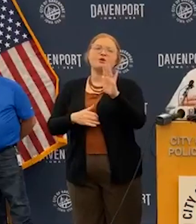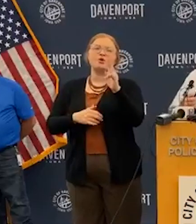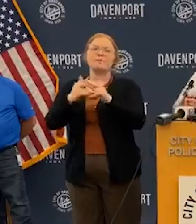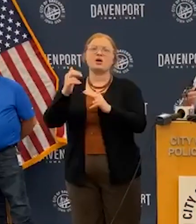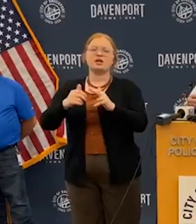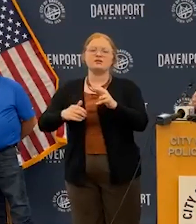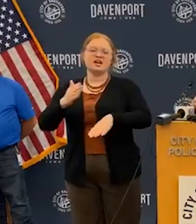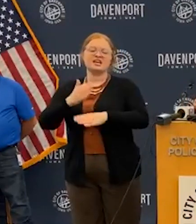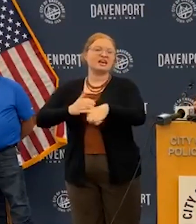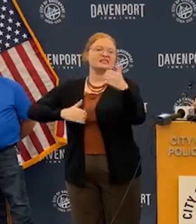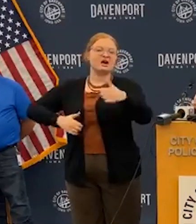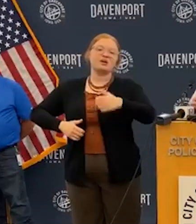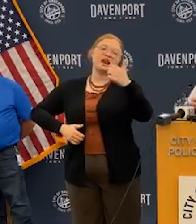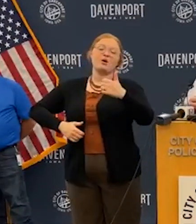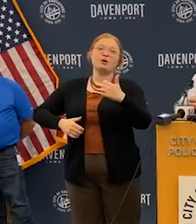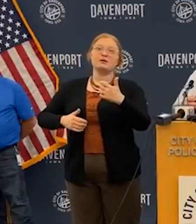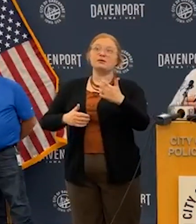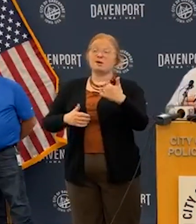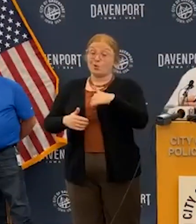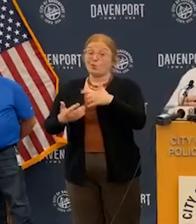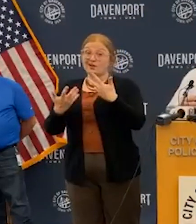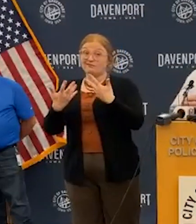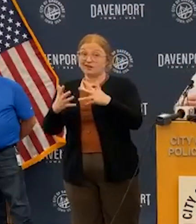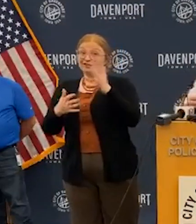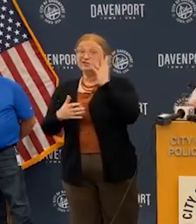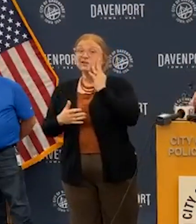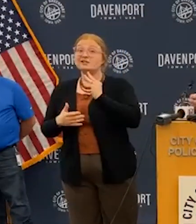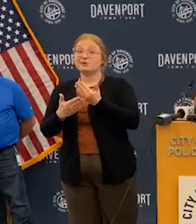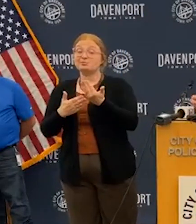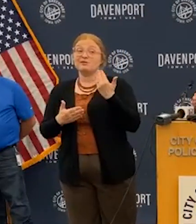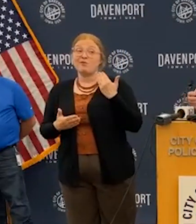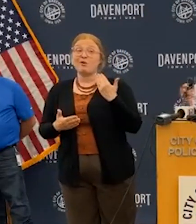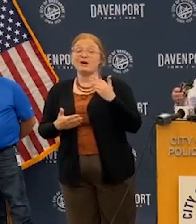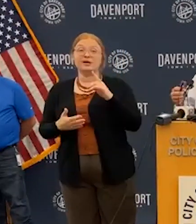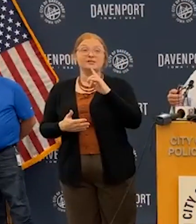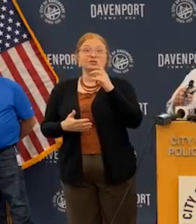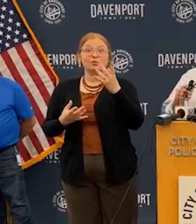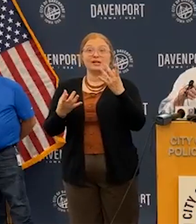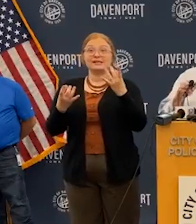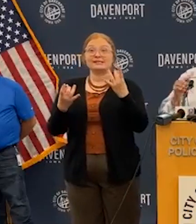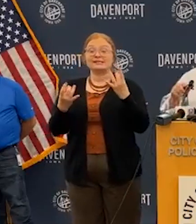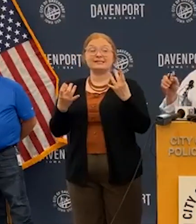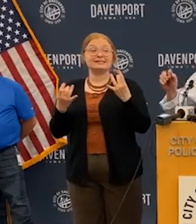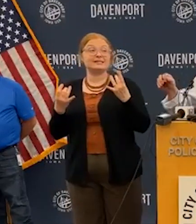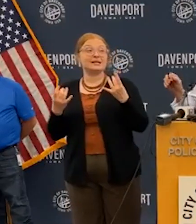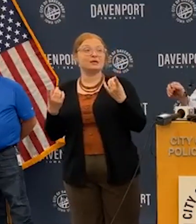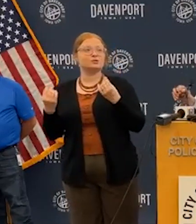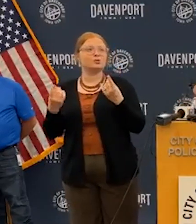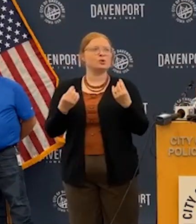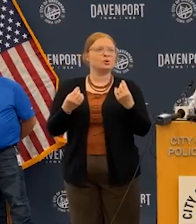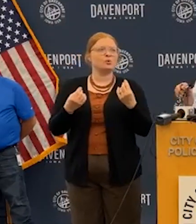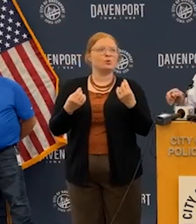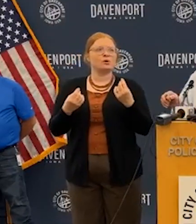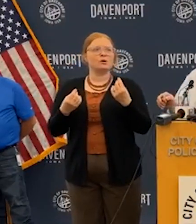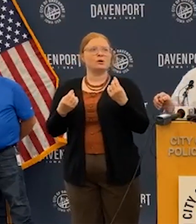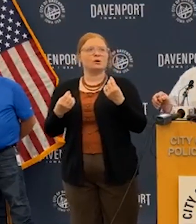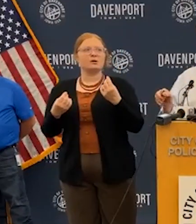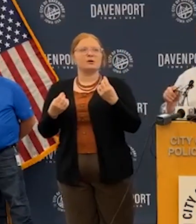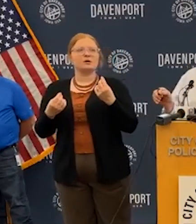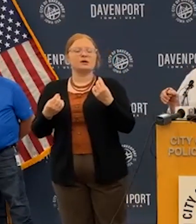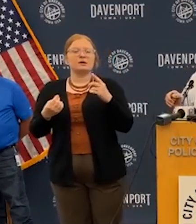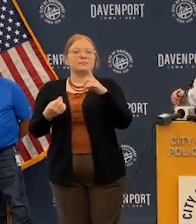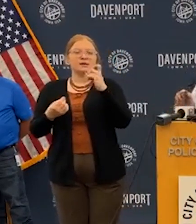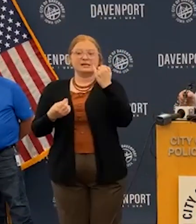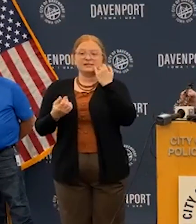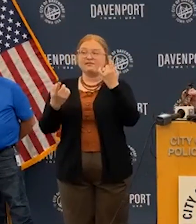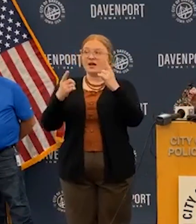It is a line to say it's so unsafe. You have to be kicked out of your home. Because that's what we're doing if we do that. Is it so unsafe? That might be